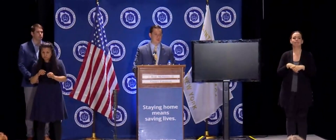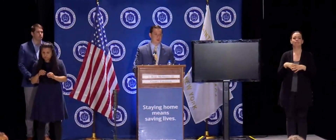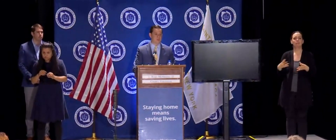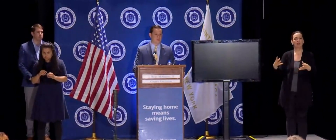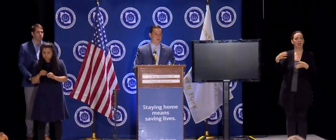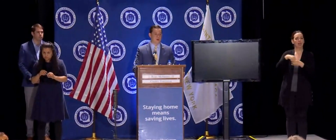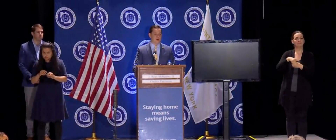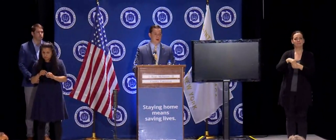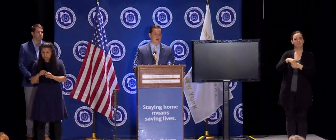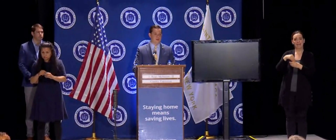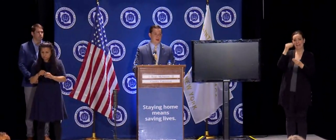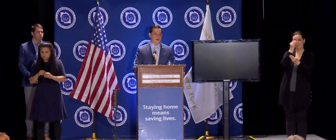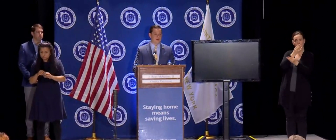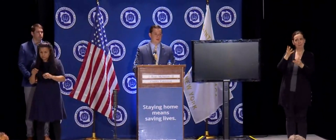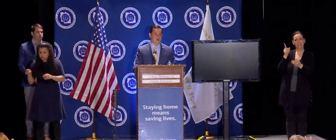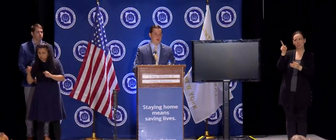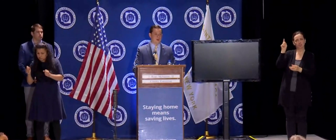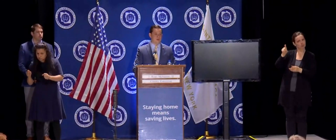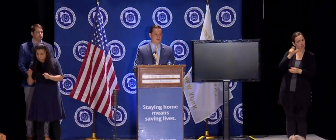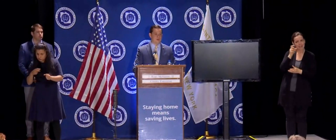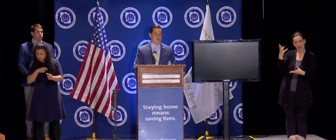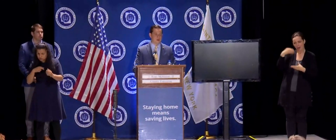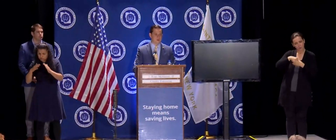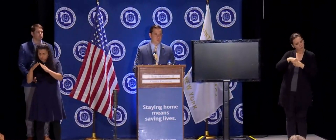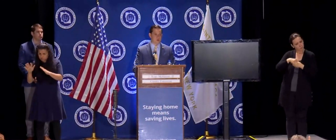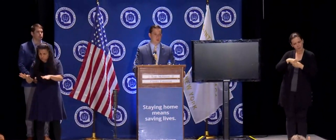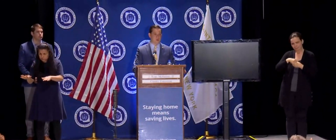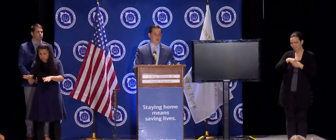because these aren't people that are